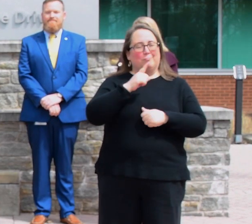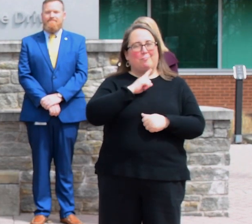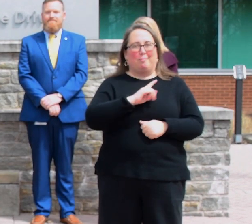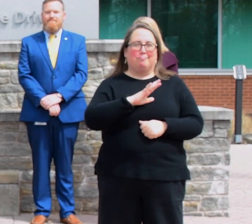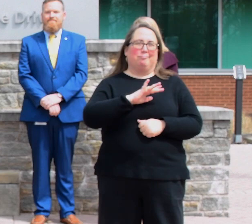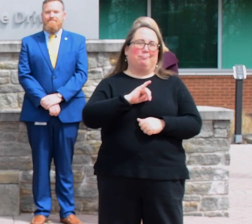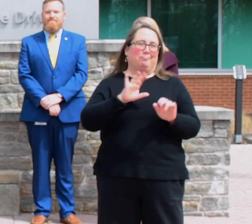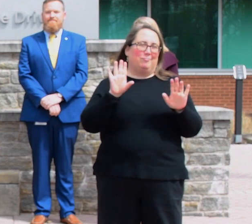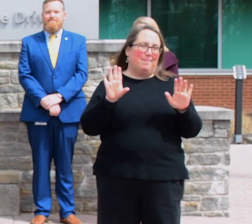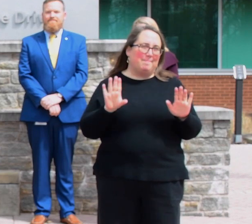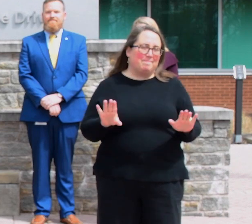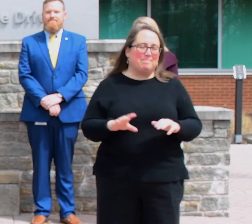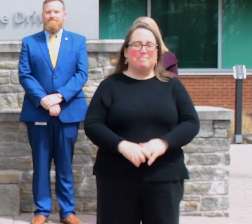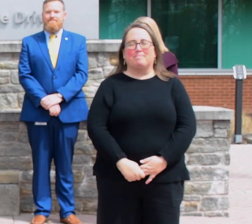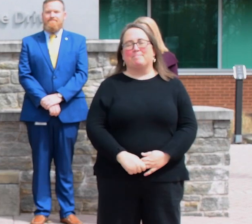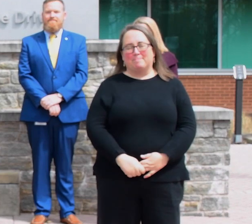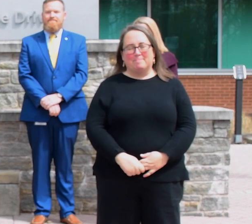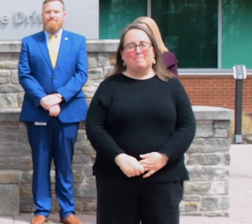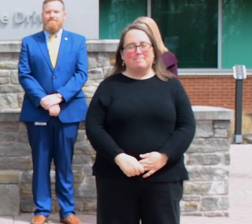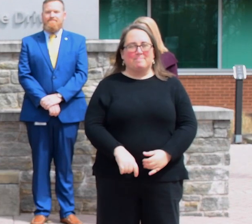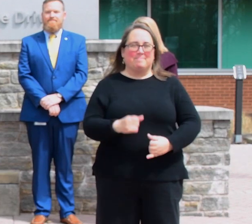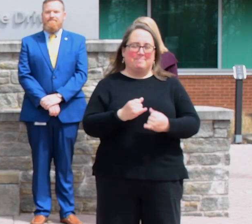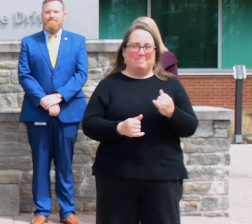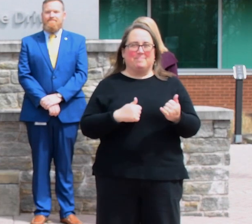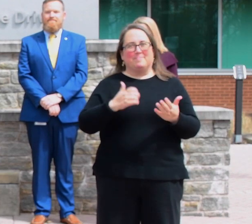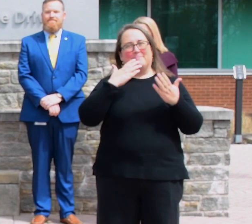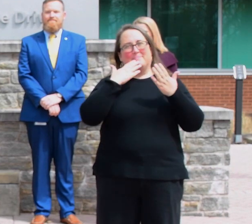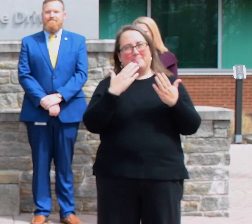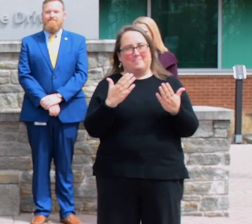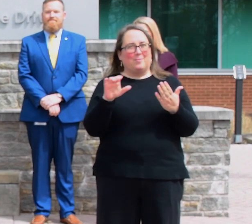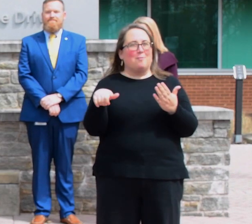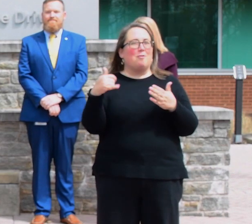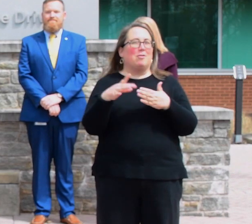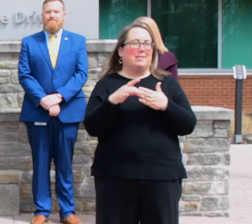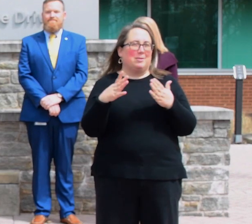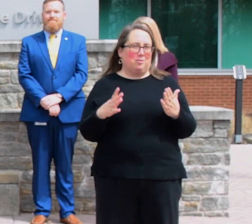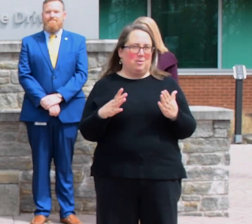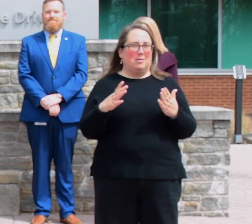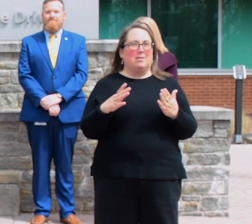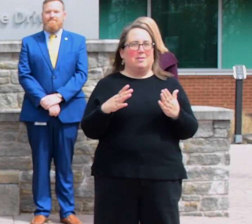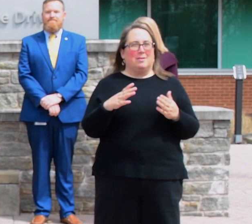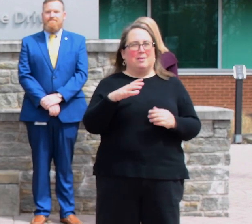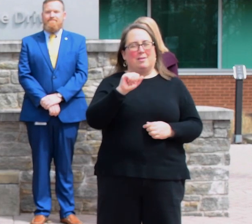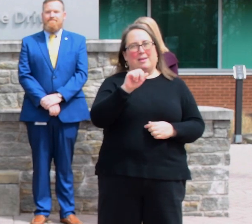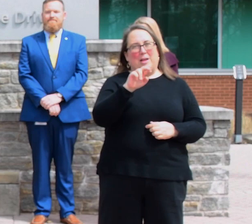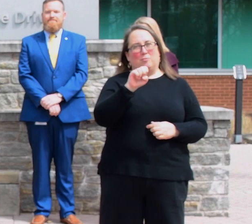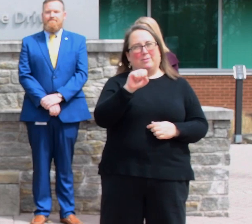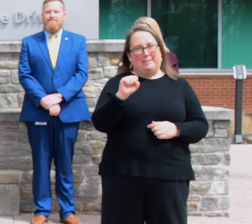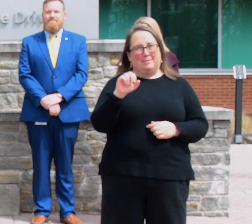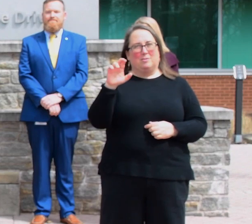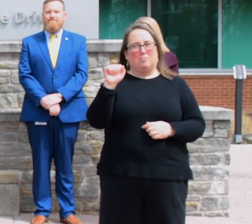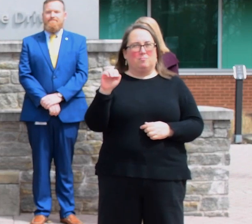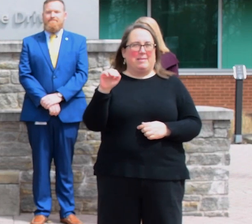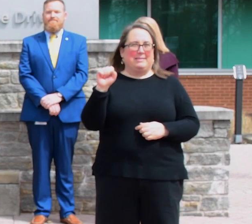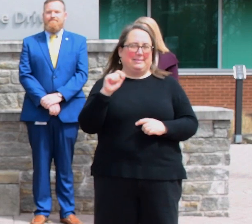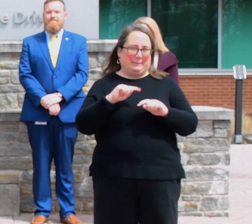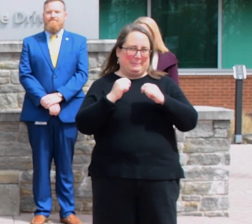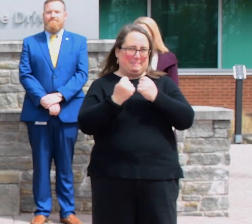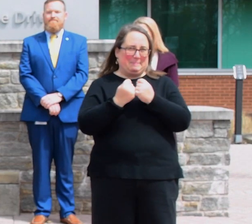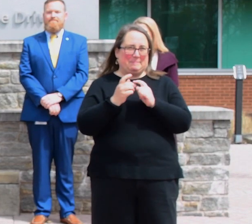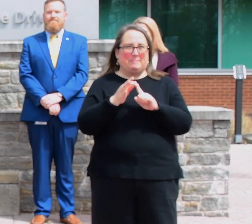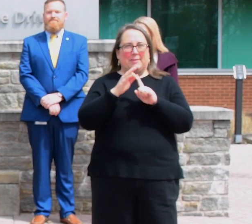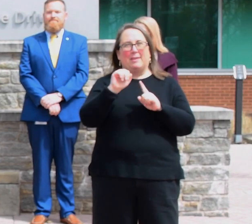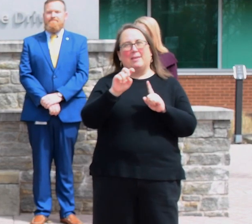pleasure. Finally, I need to thank the fellow leaders of the Aries Races team, particularly